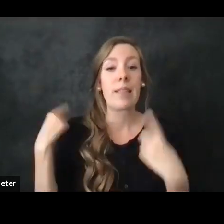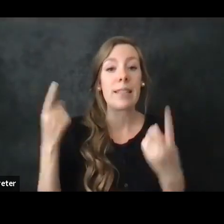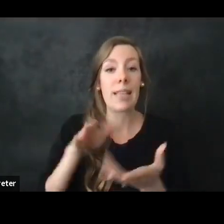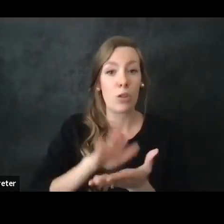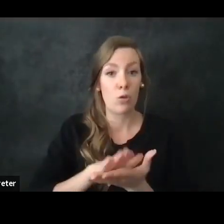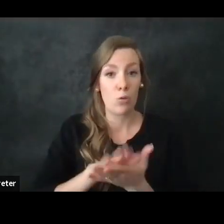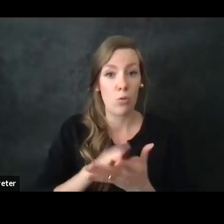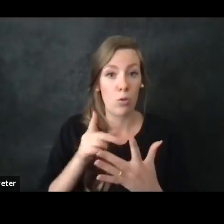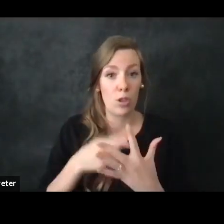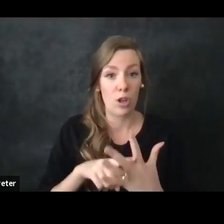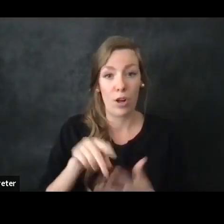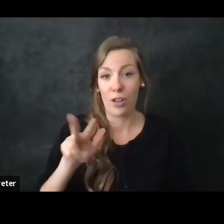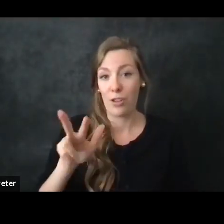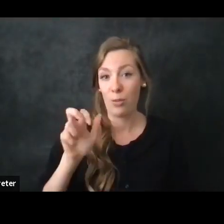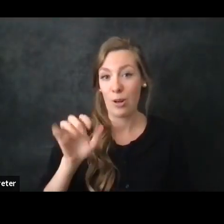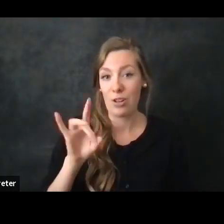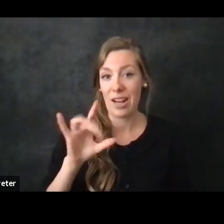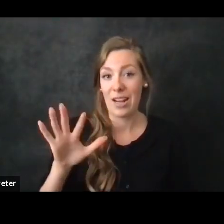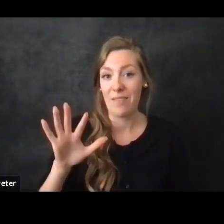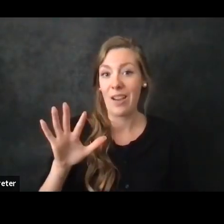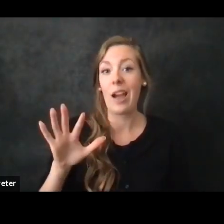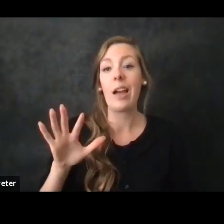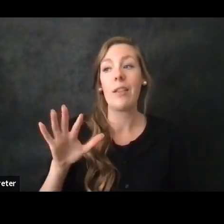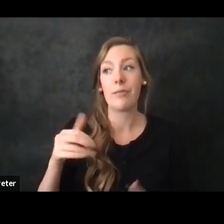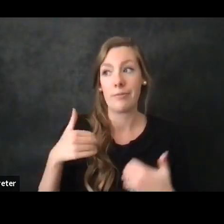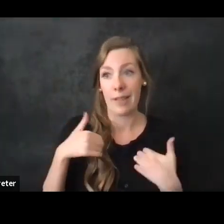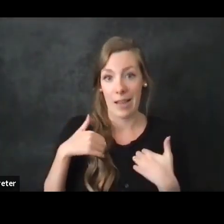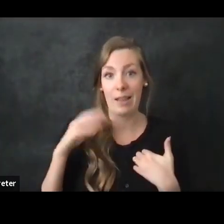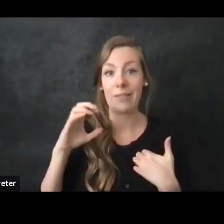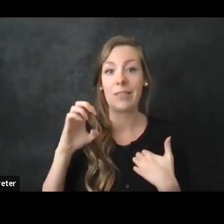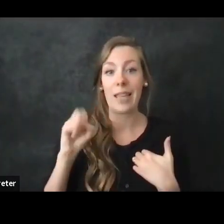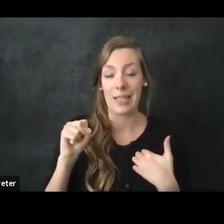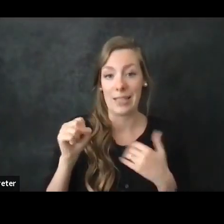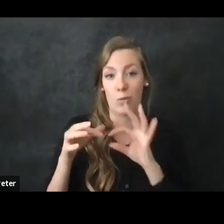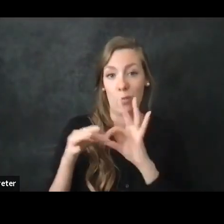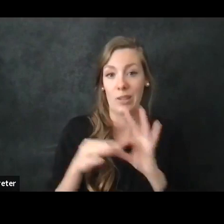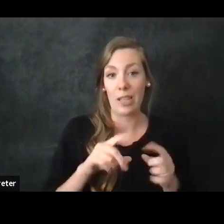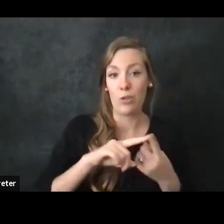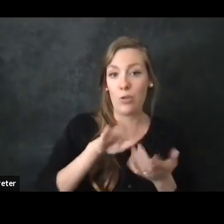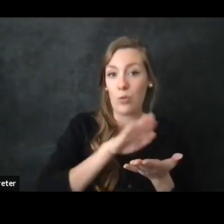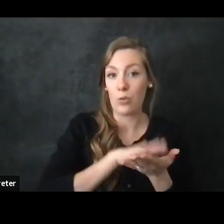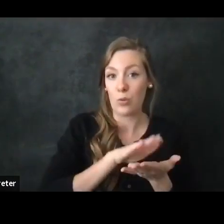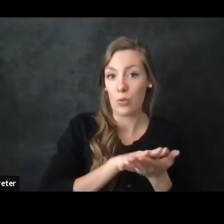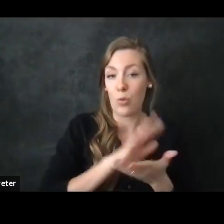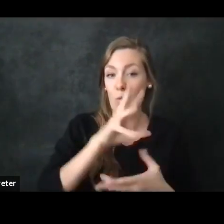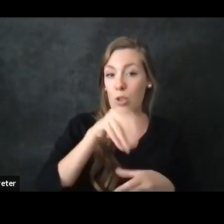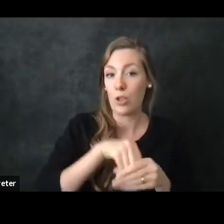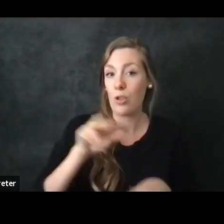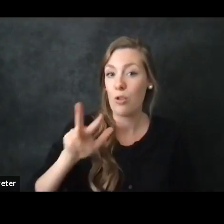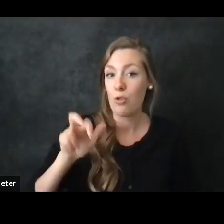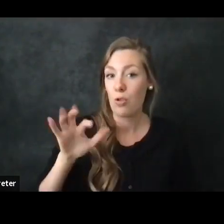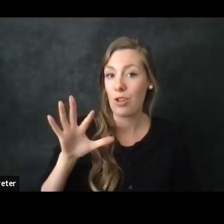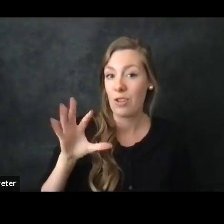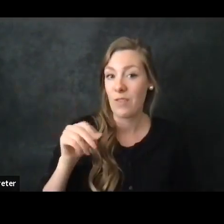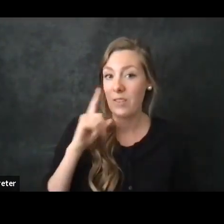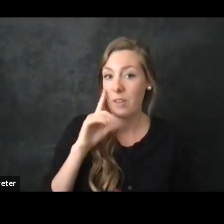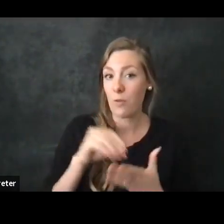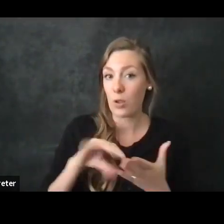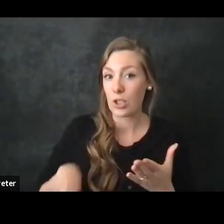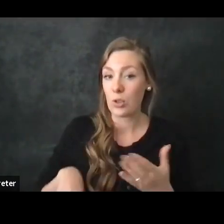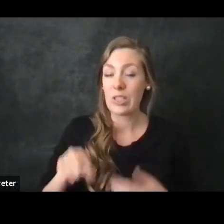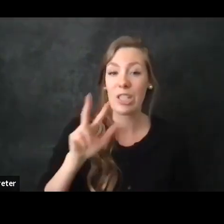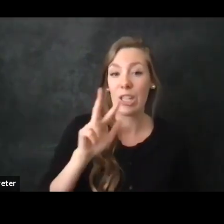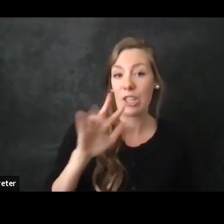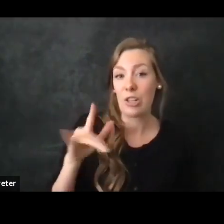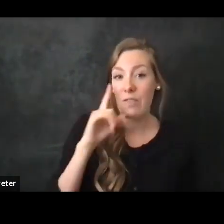total of 385 positive cases related to schools, which includes 350 cases in students and 35 in